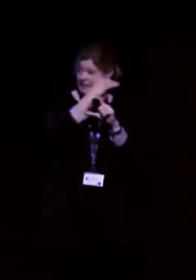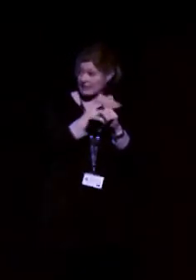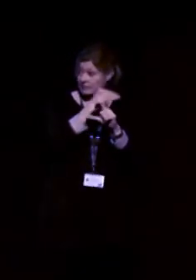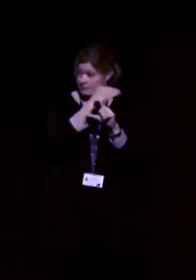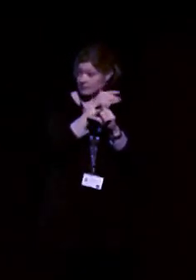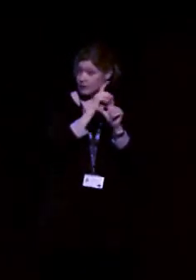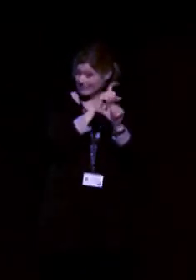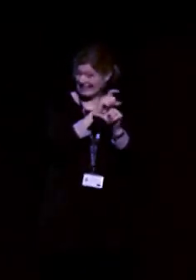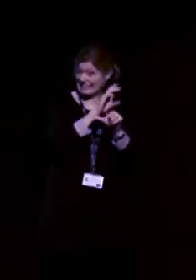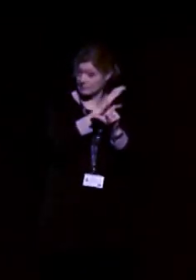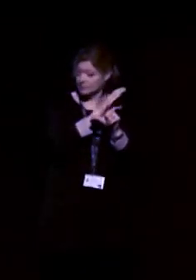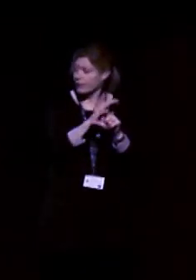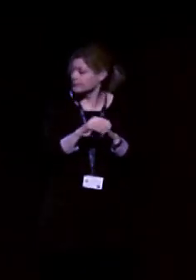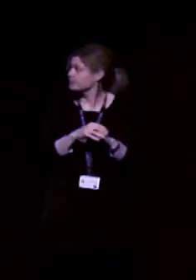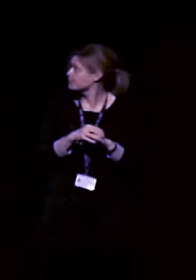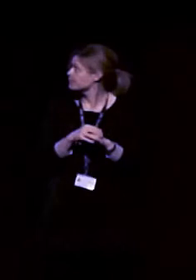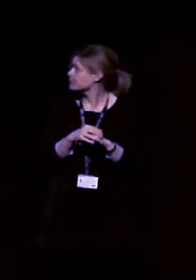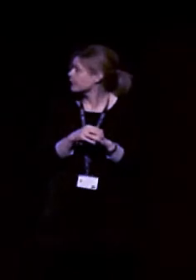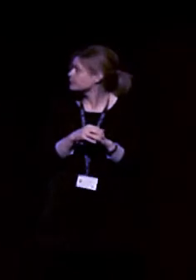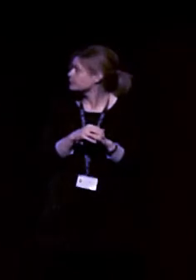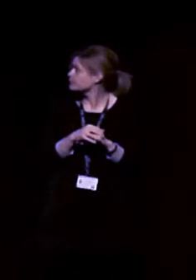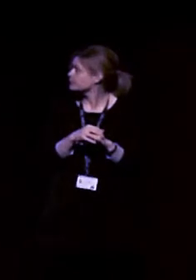So if we look at the